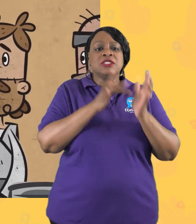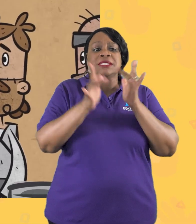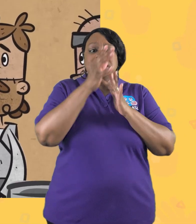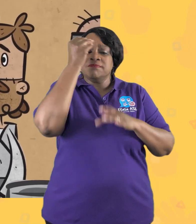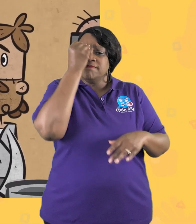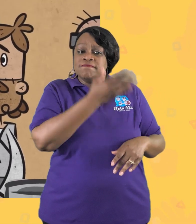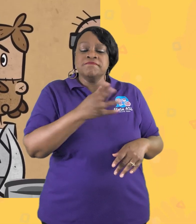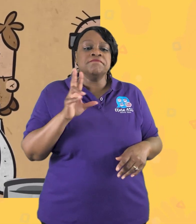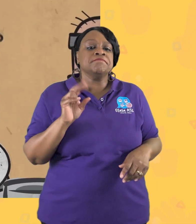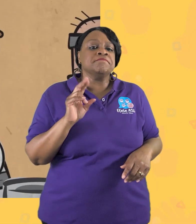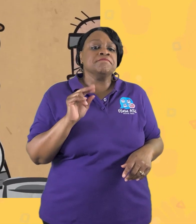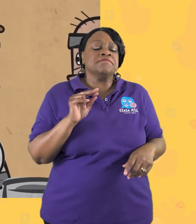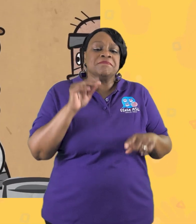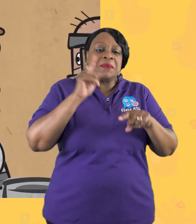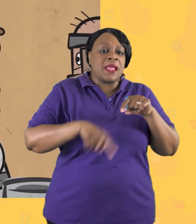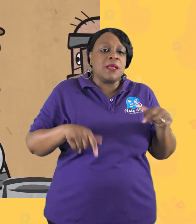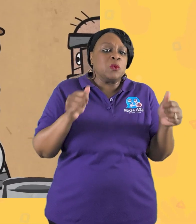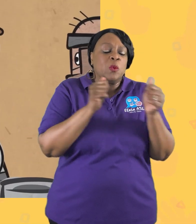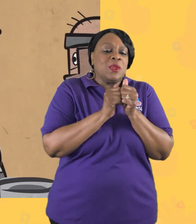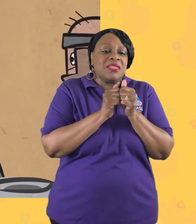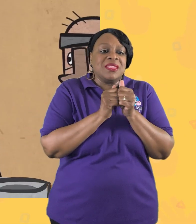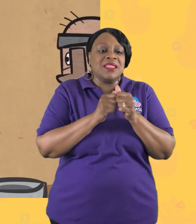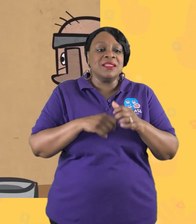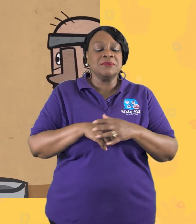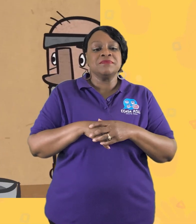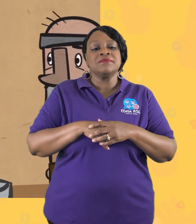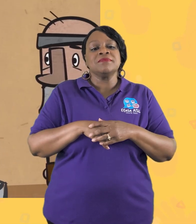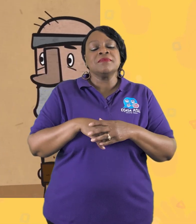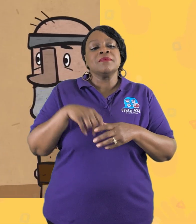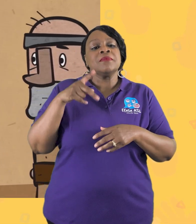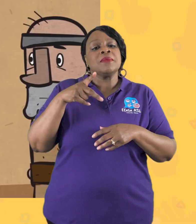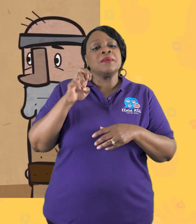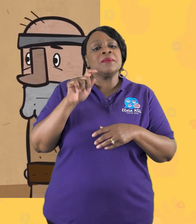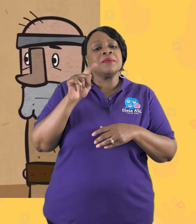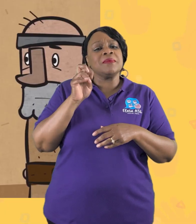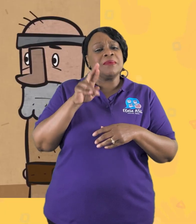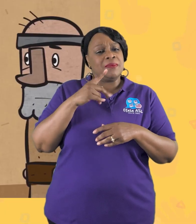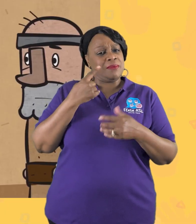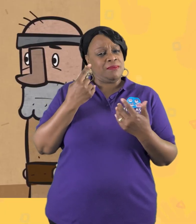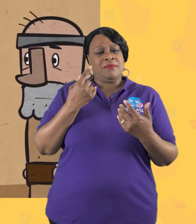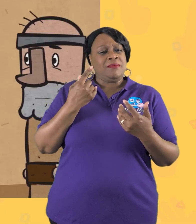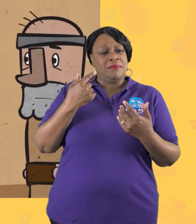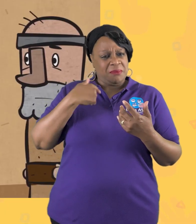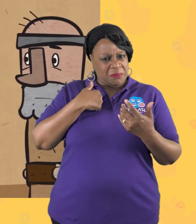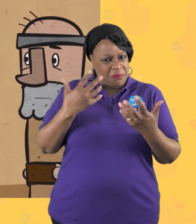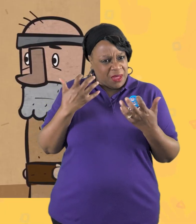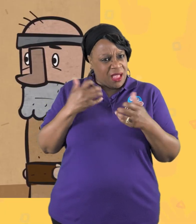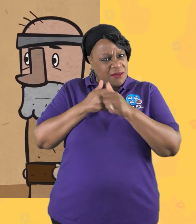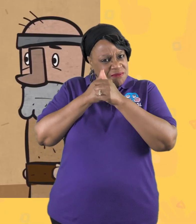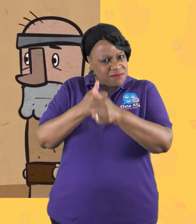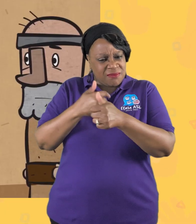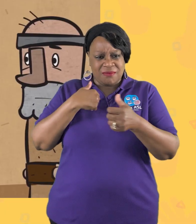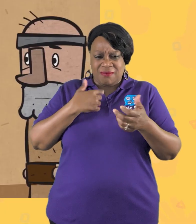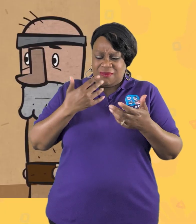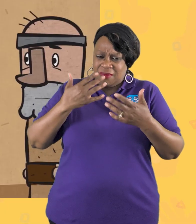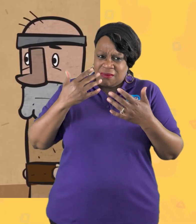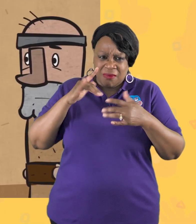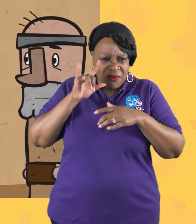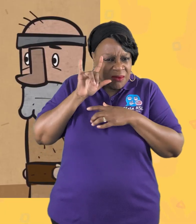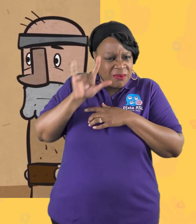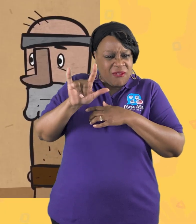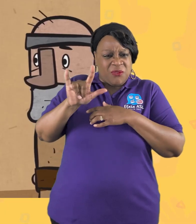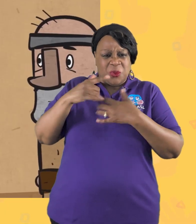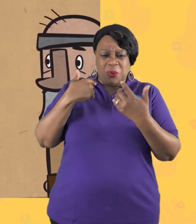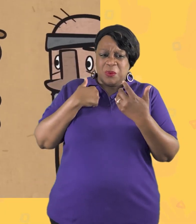would follow him later. Wait a second. But Peter said, "Why can't I come now? I'm ready to die for you."